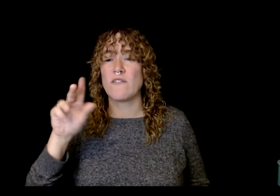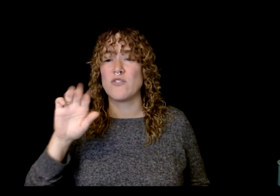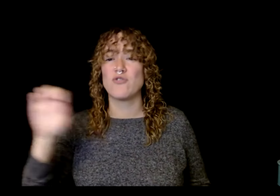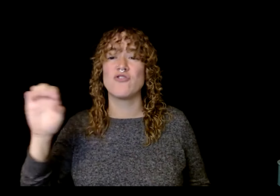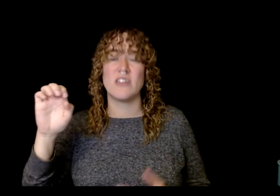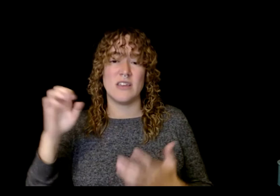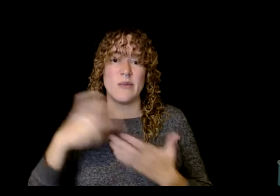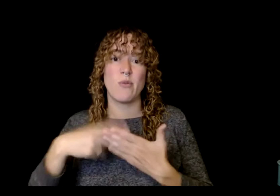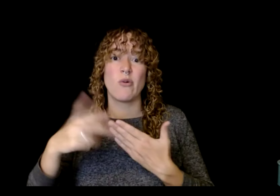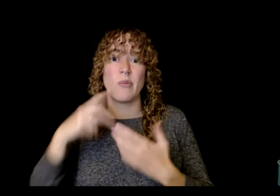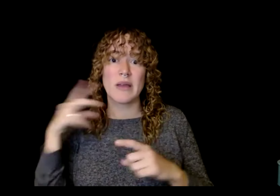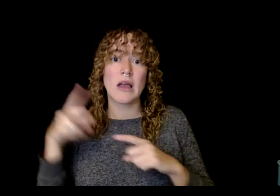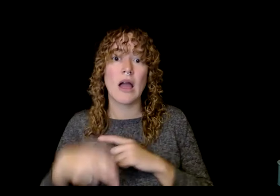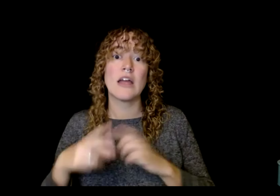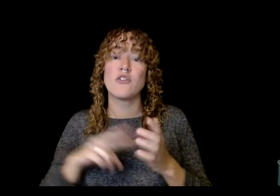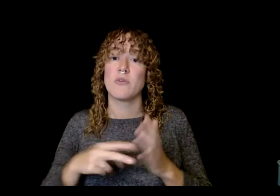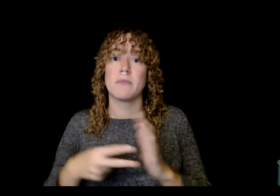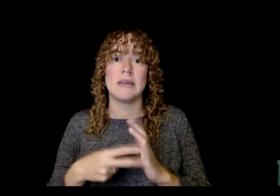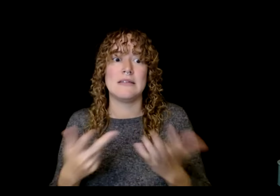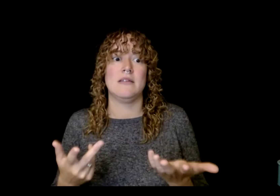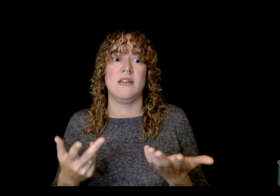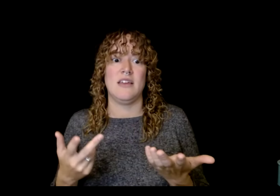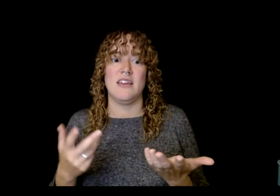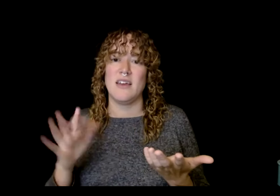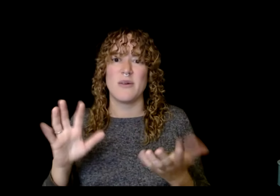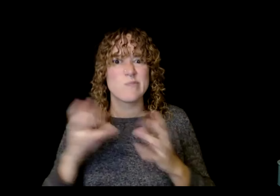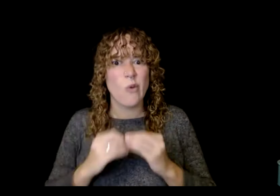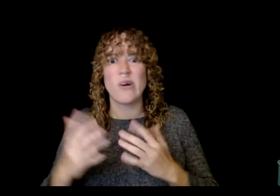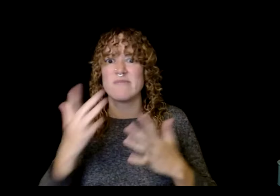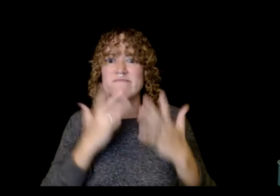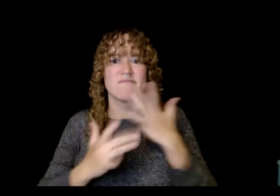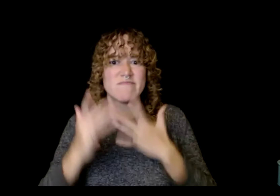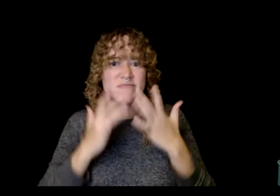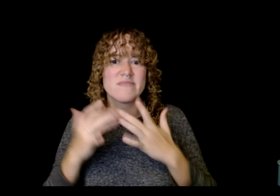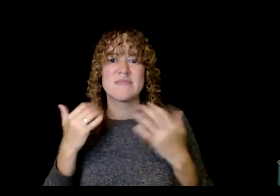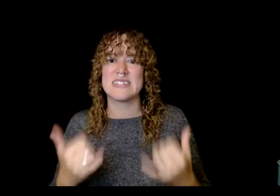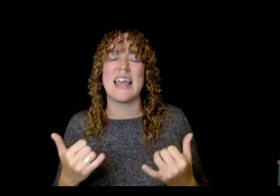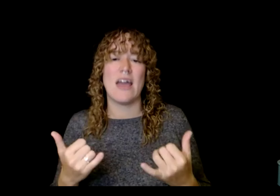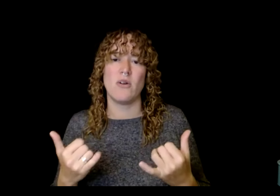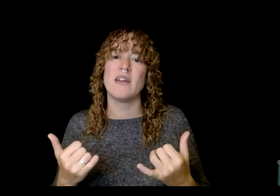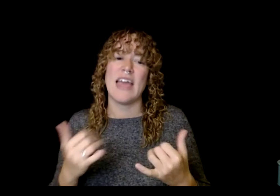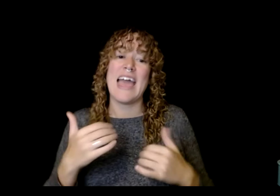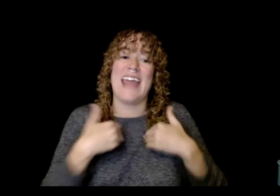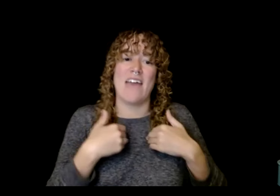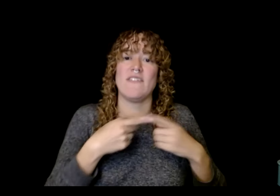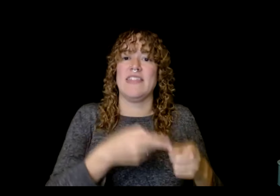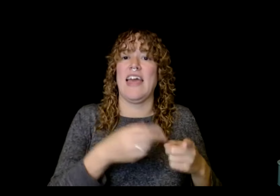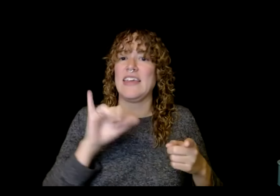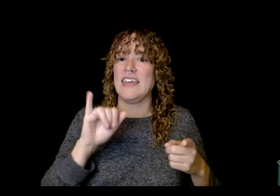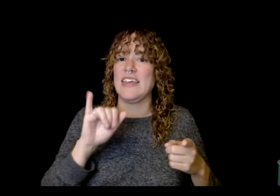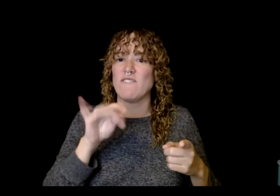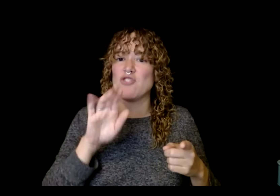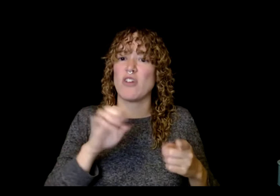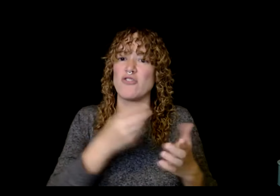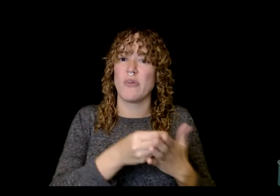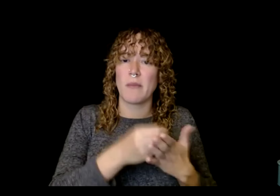critical infrastructure piece is becoming even more crucial. So again, I don't really